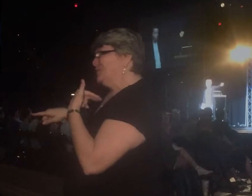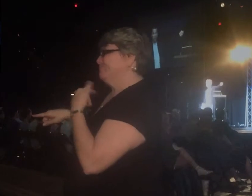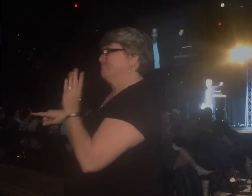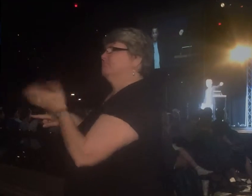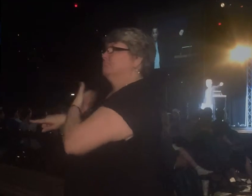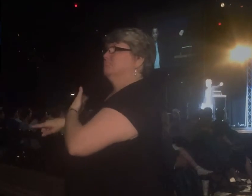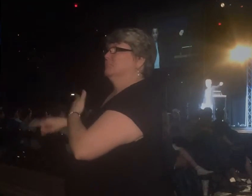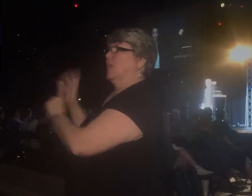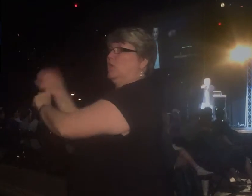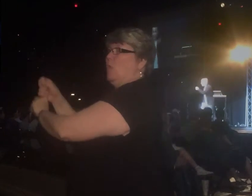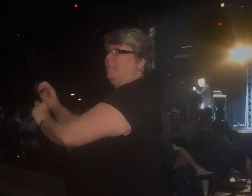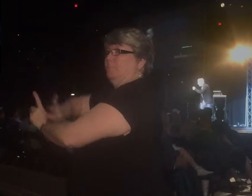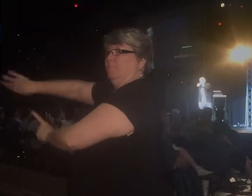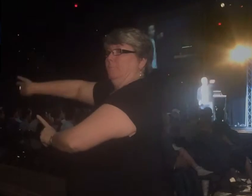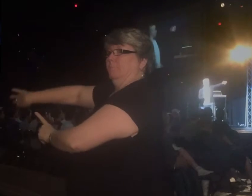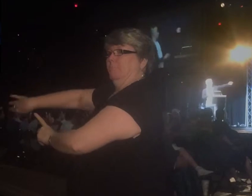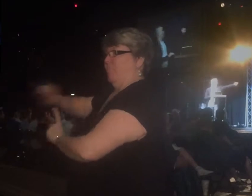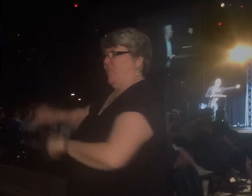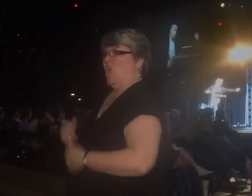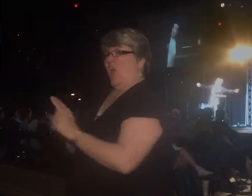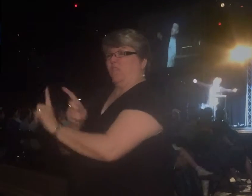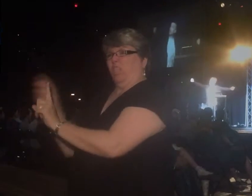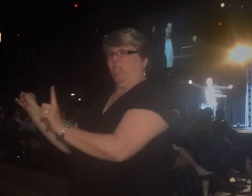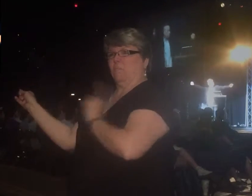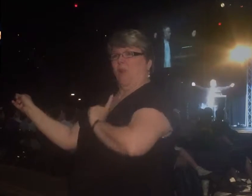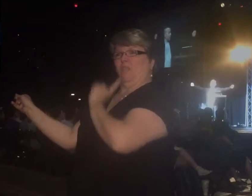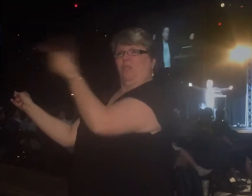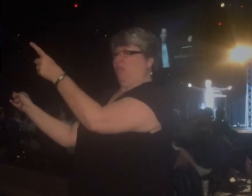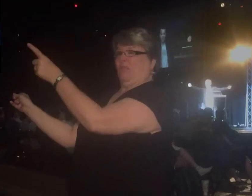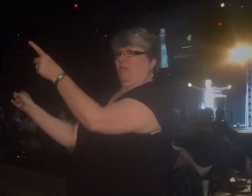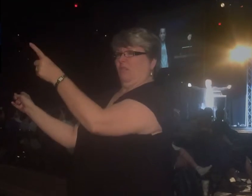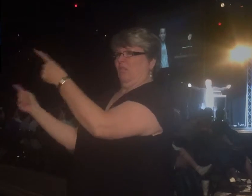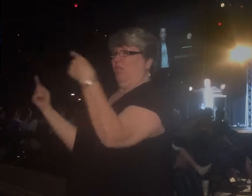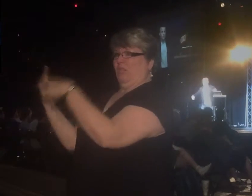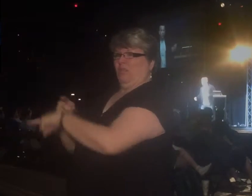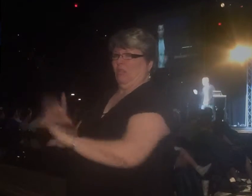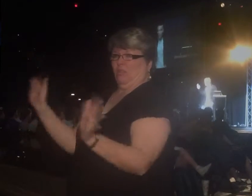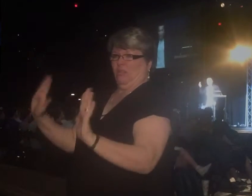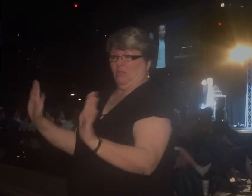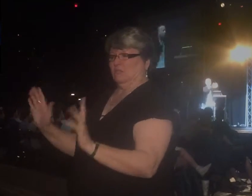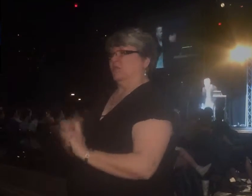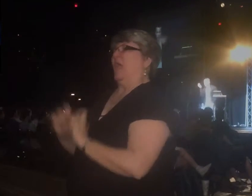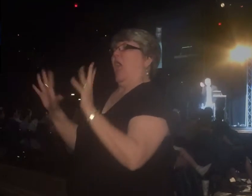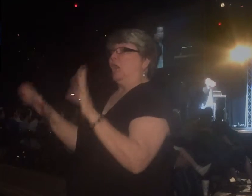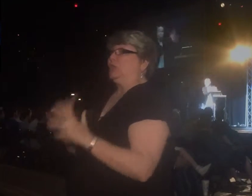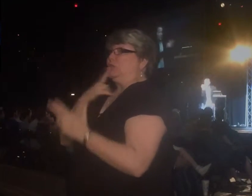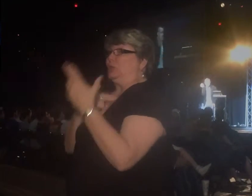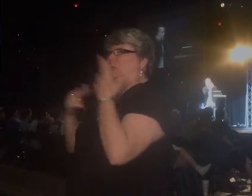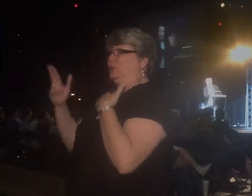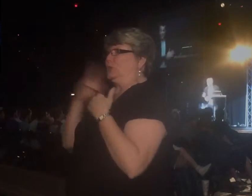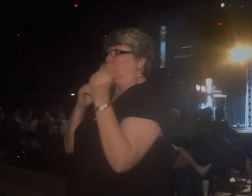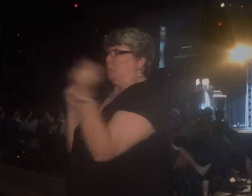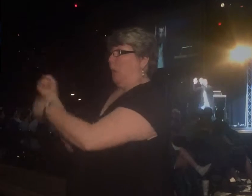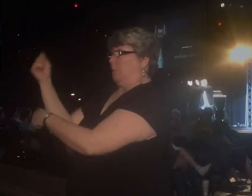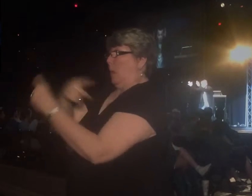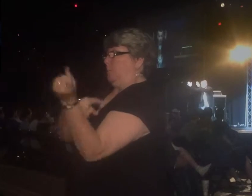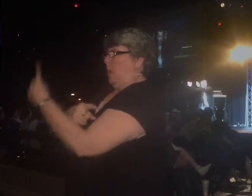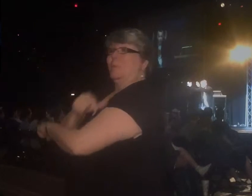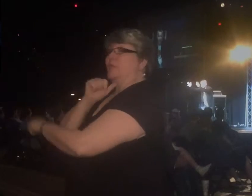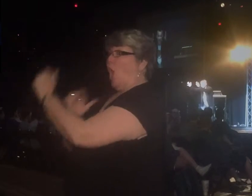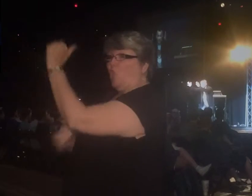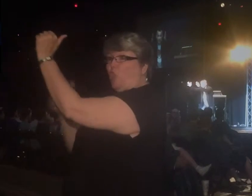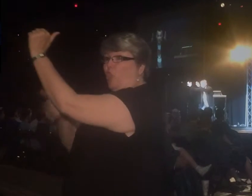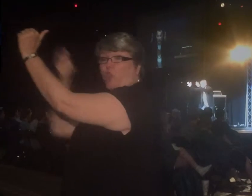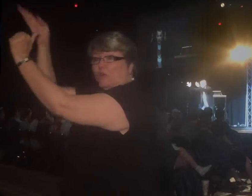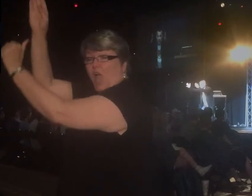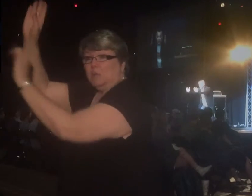I'm not gonna grab hold of them because their life's going one way and mine's going another, and that's not a good combo. So I'm gonna let all kinds of cute people pass me by if they're not pursuing the things